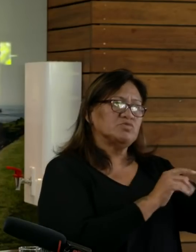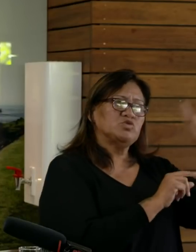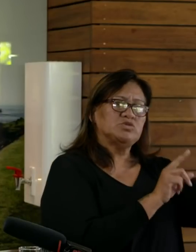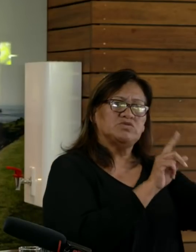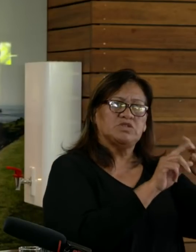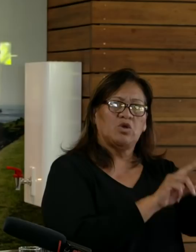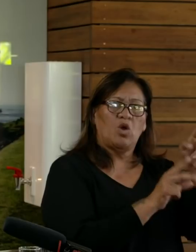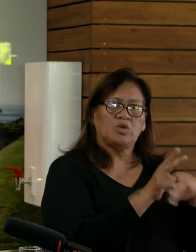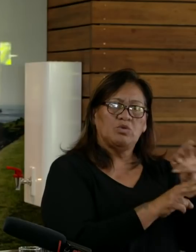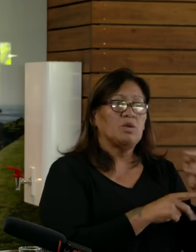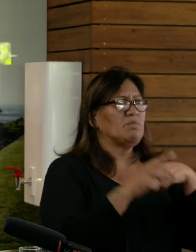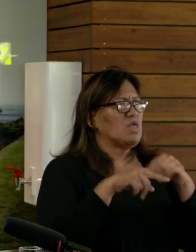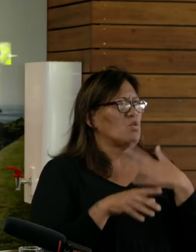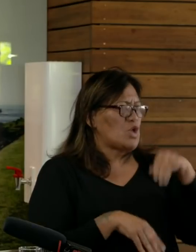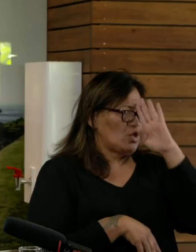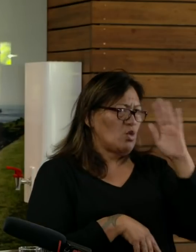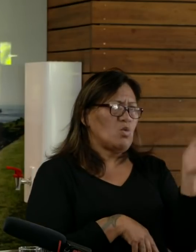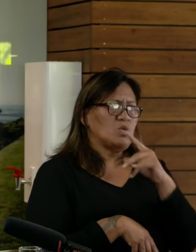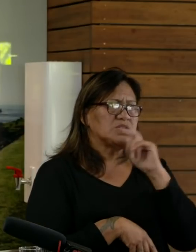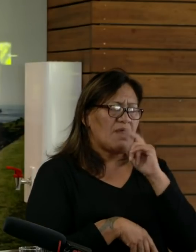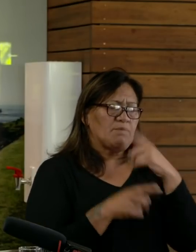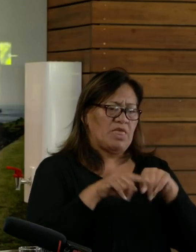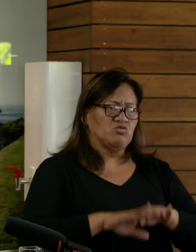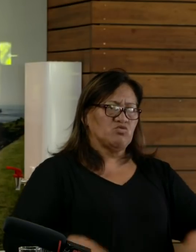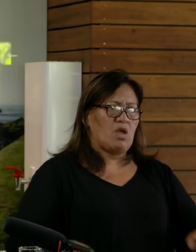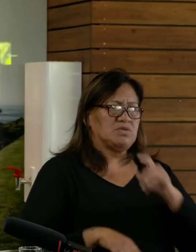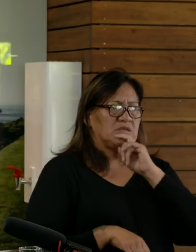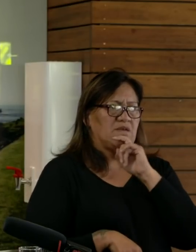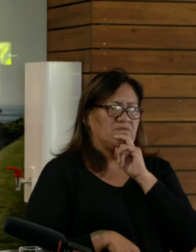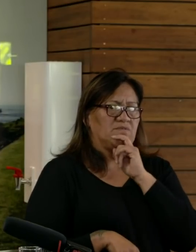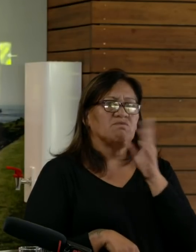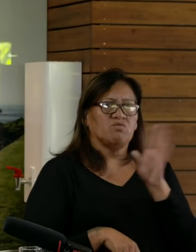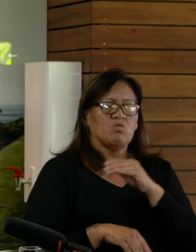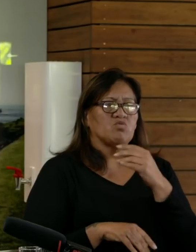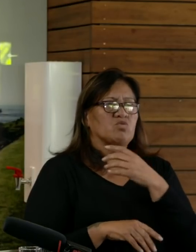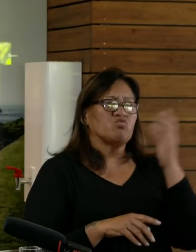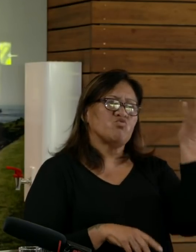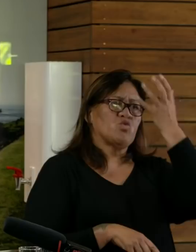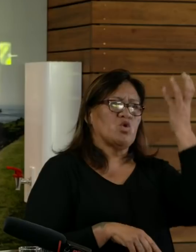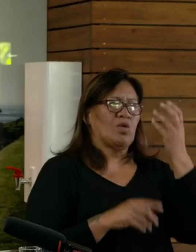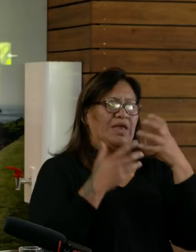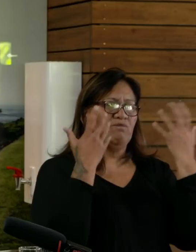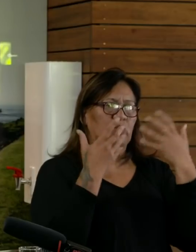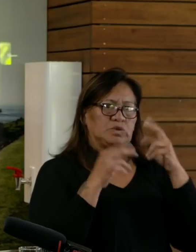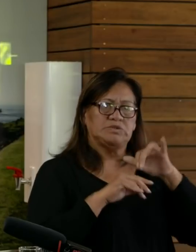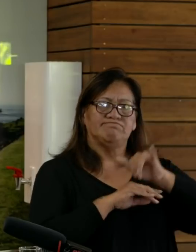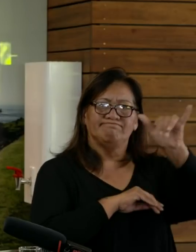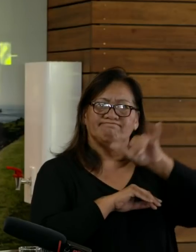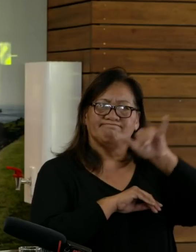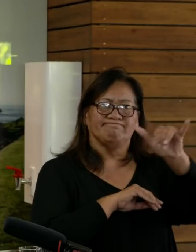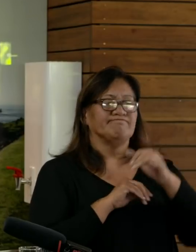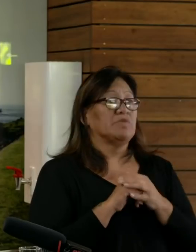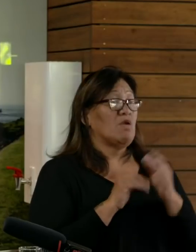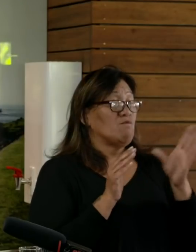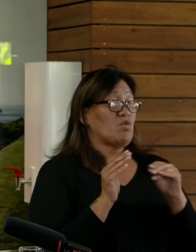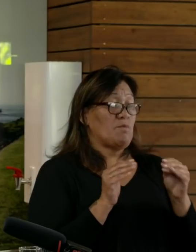And we want to acknowledge also their crews and the ground support staff from the Royal New Zealand Air Force. From our